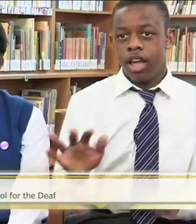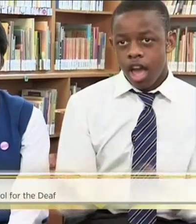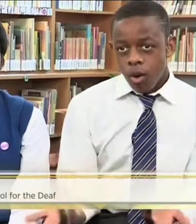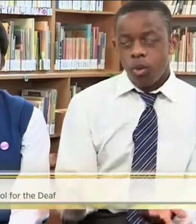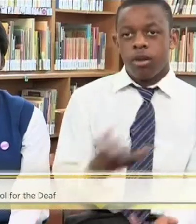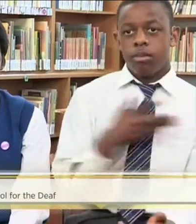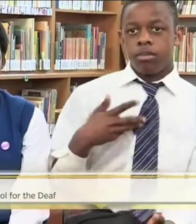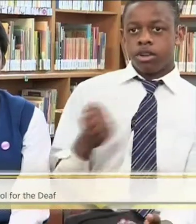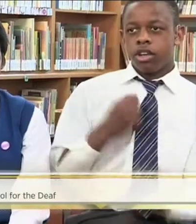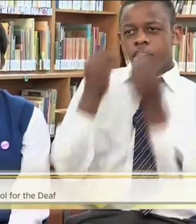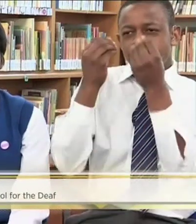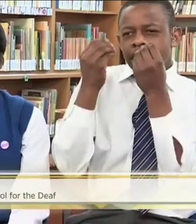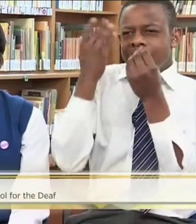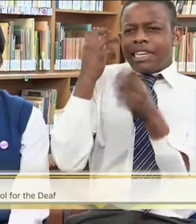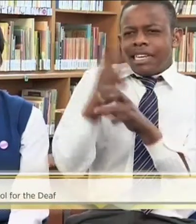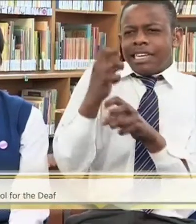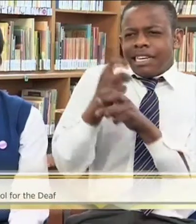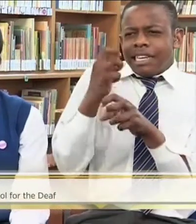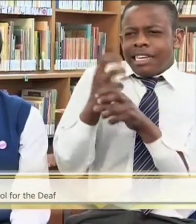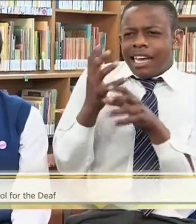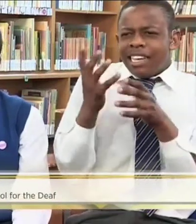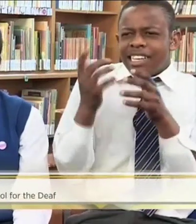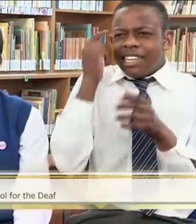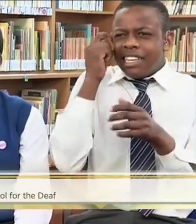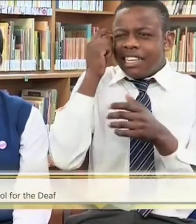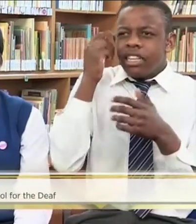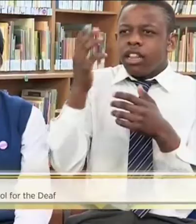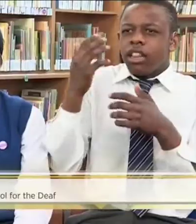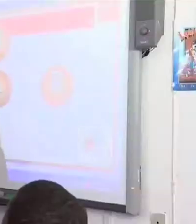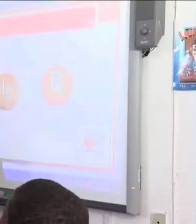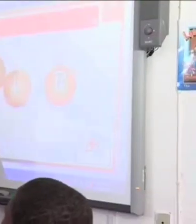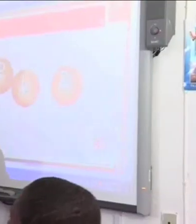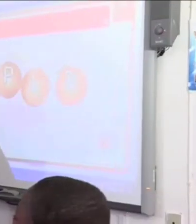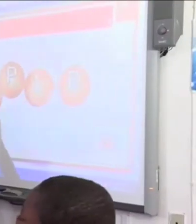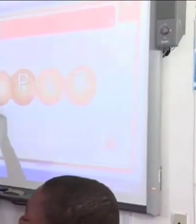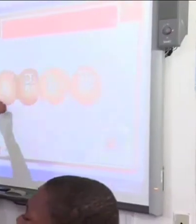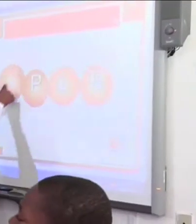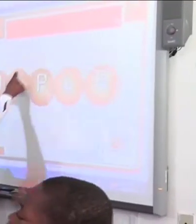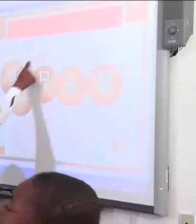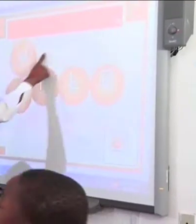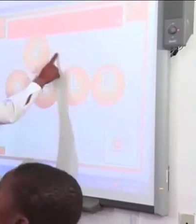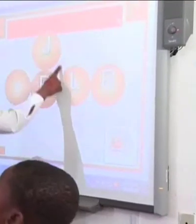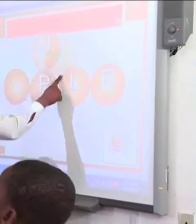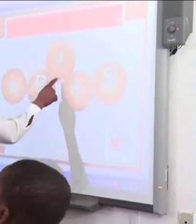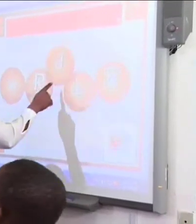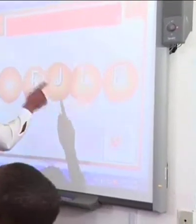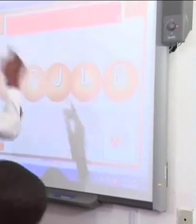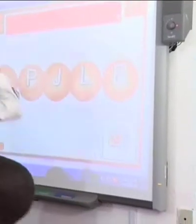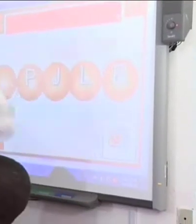maths, my mom would teach me and it was really difficult to try and think of answers and try and understand. This carried on for a